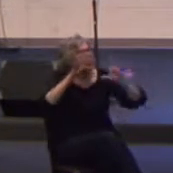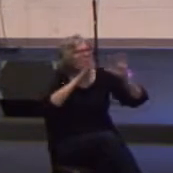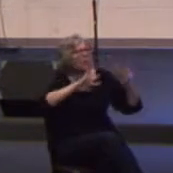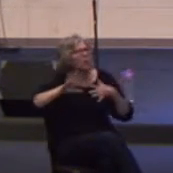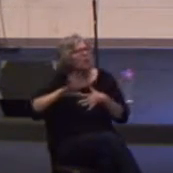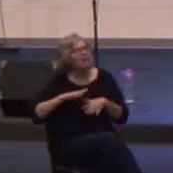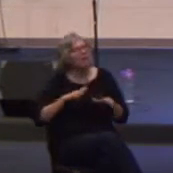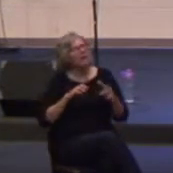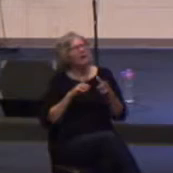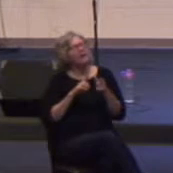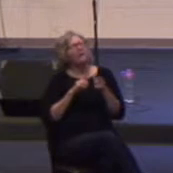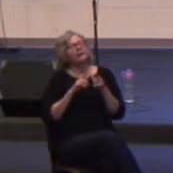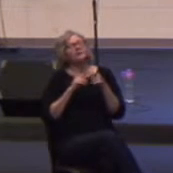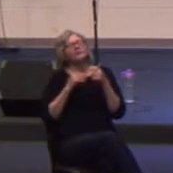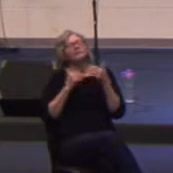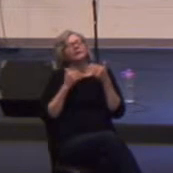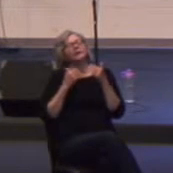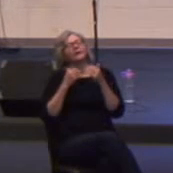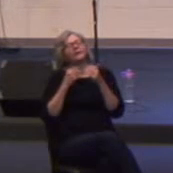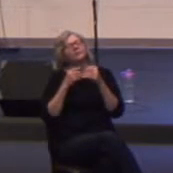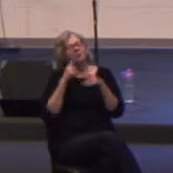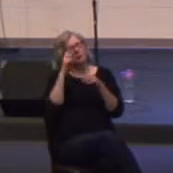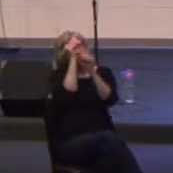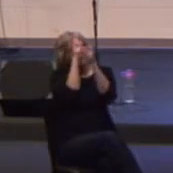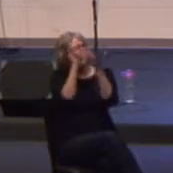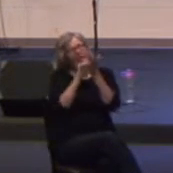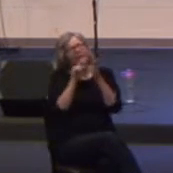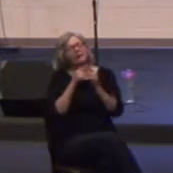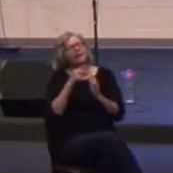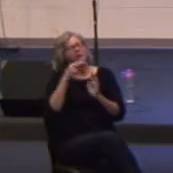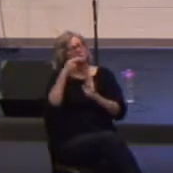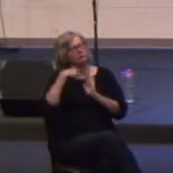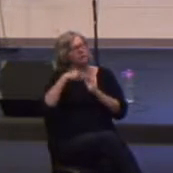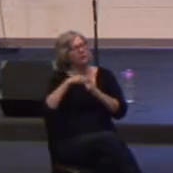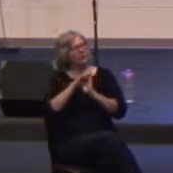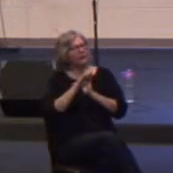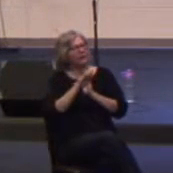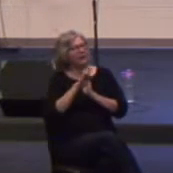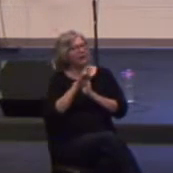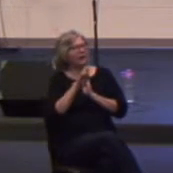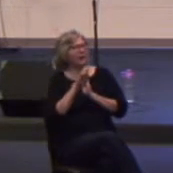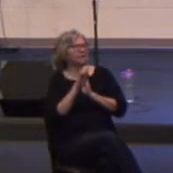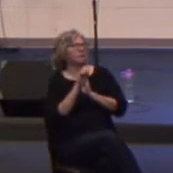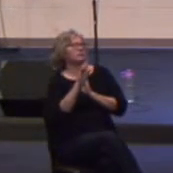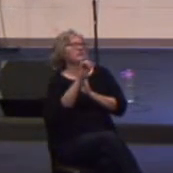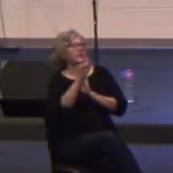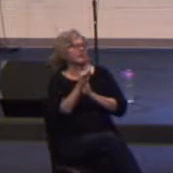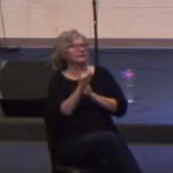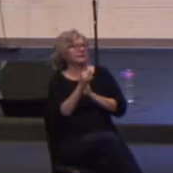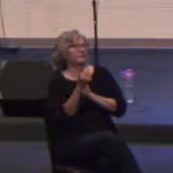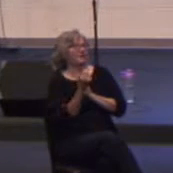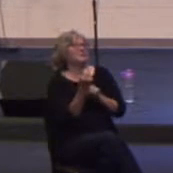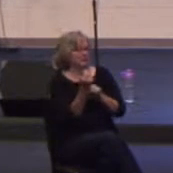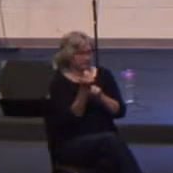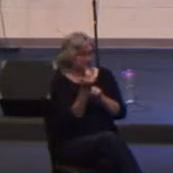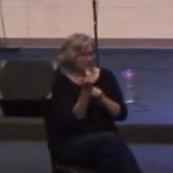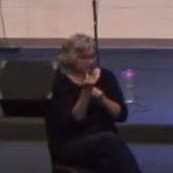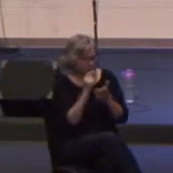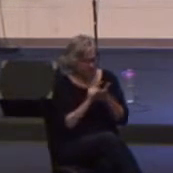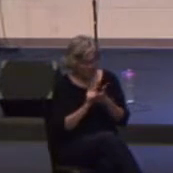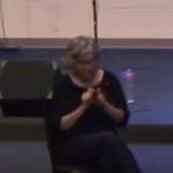in that place, and then go read Exodus 15 this week. It's great. Just go do that. So you're in that